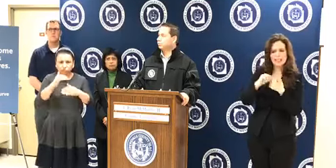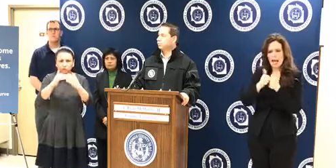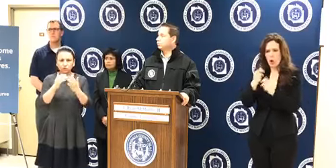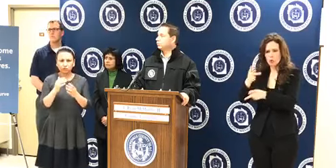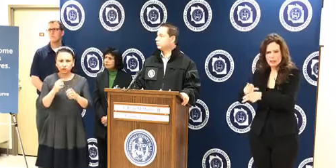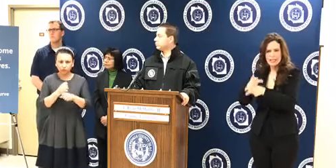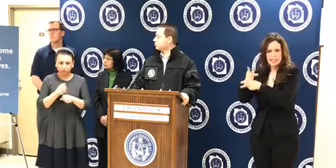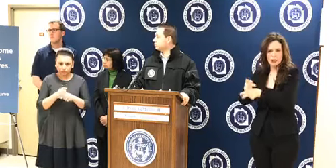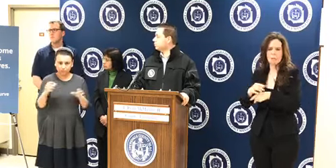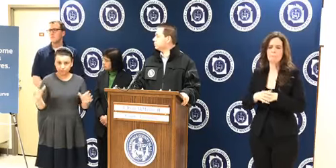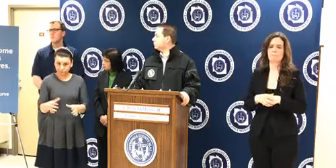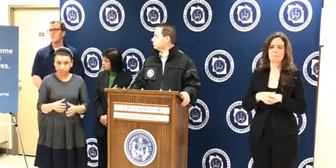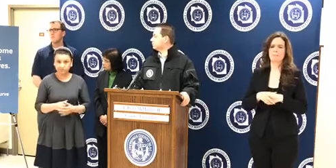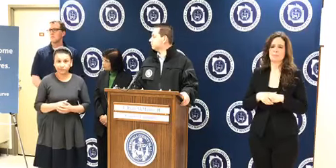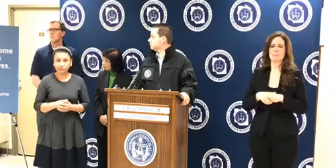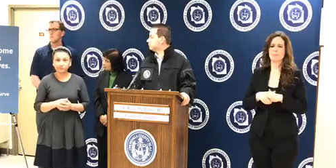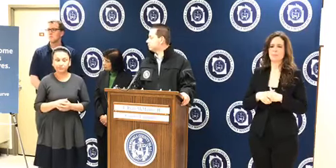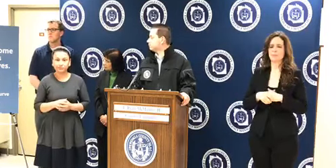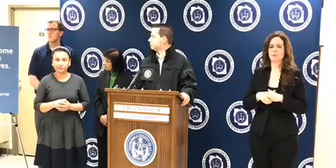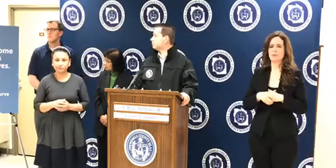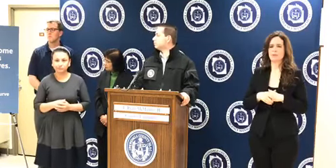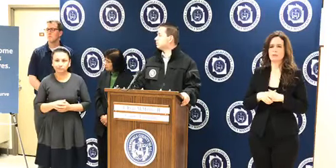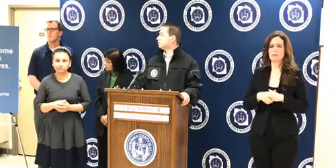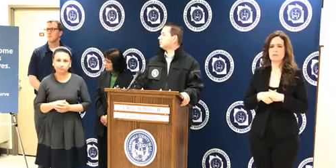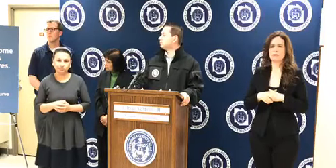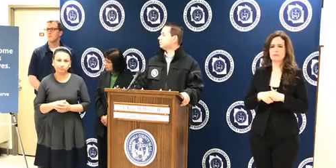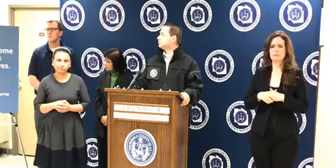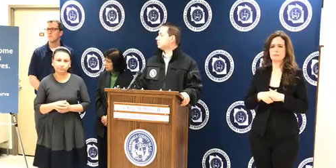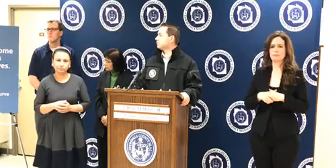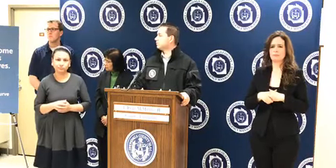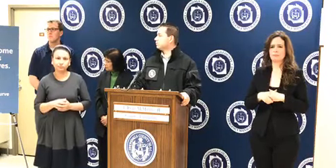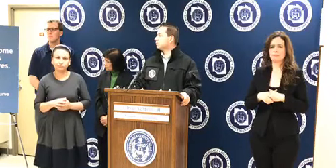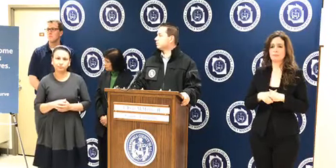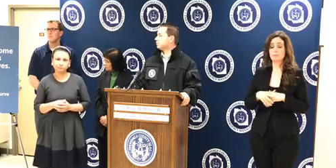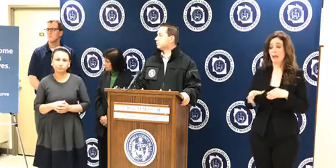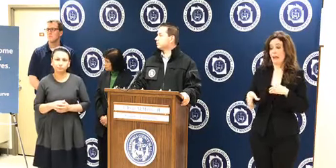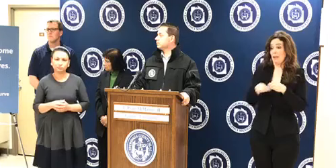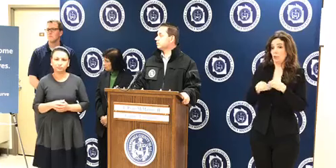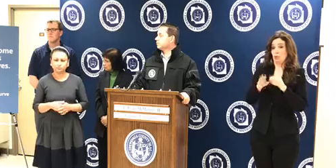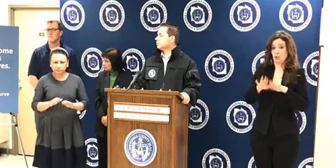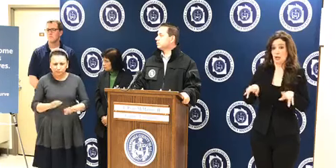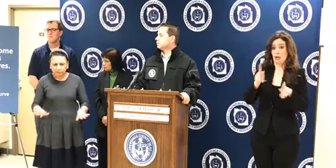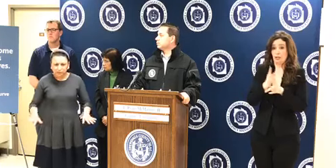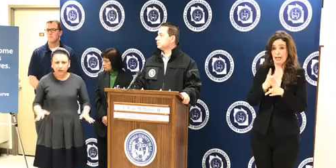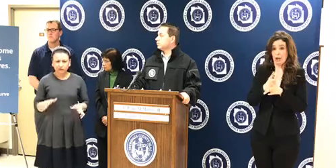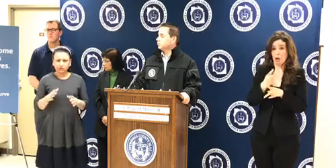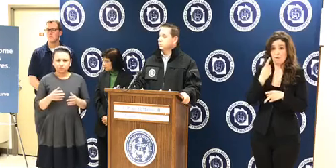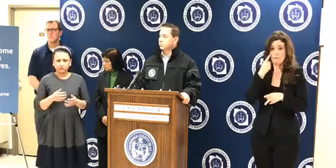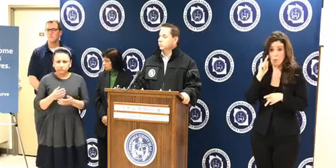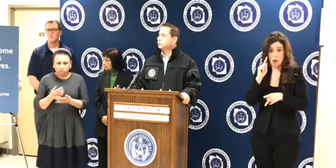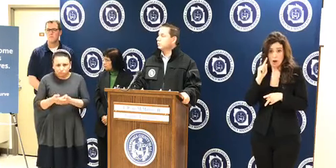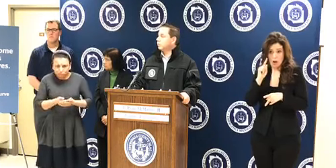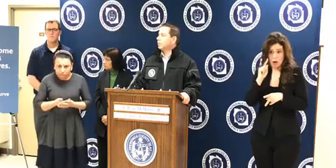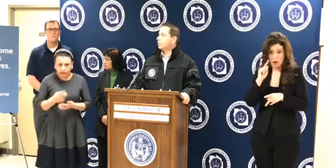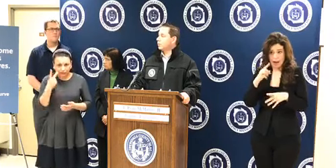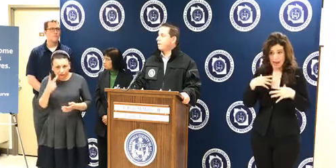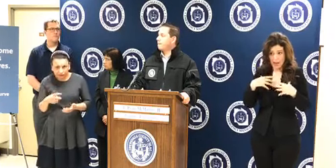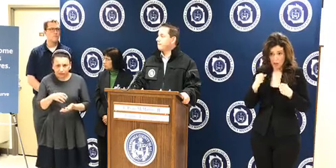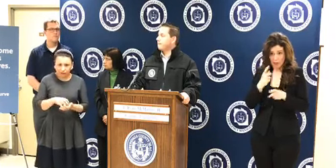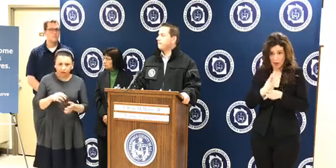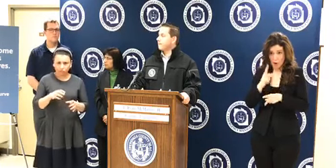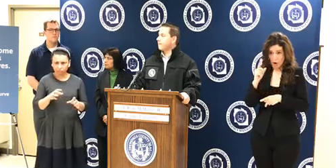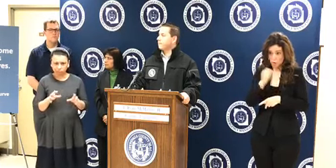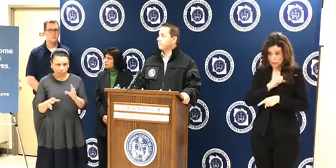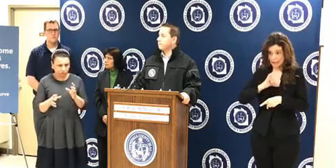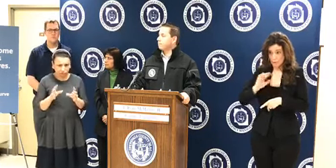The potential extra childcare that you might develop, is that just for healthcare first responders, or are